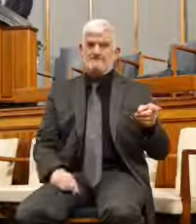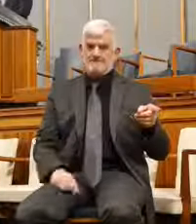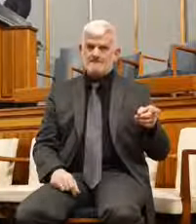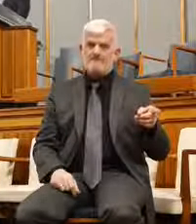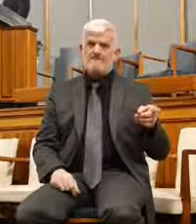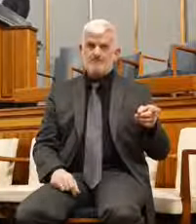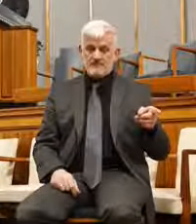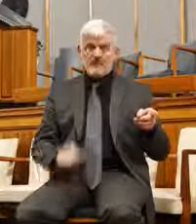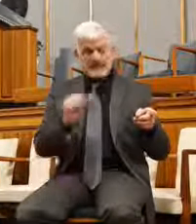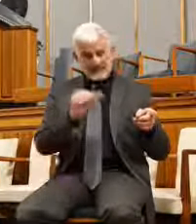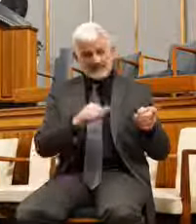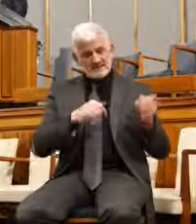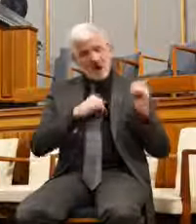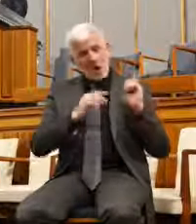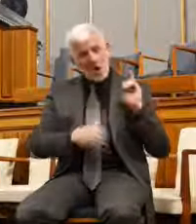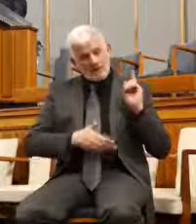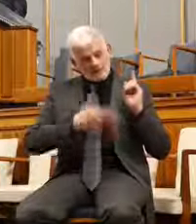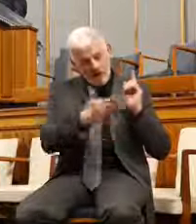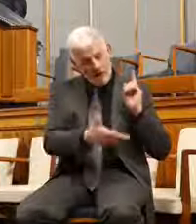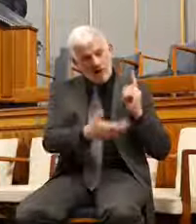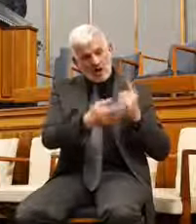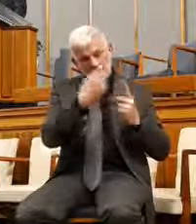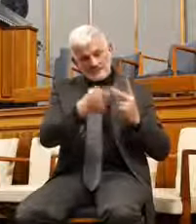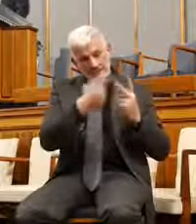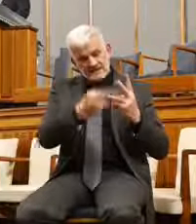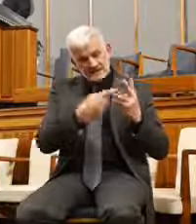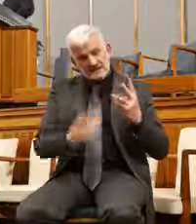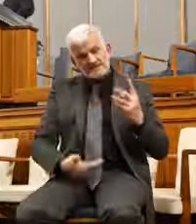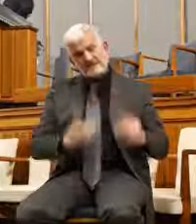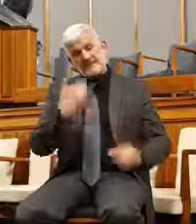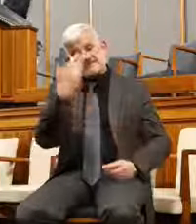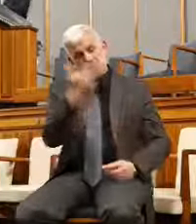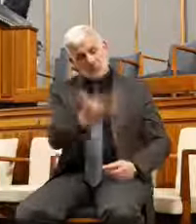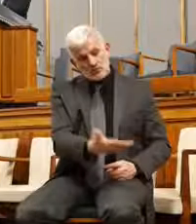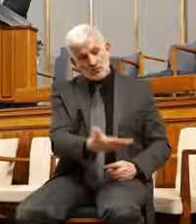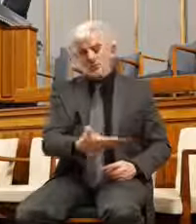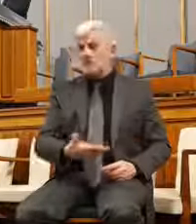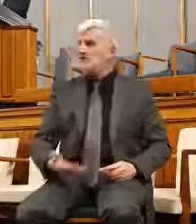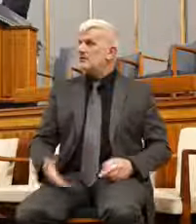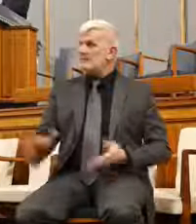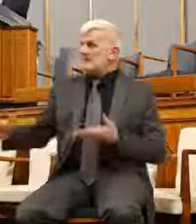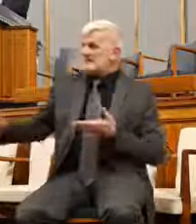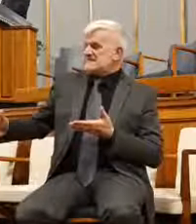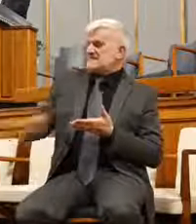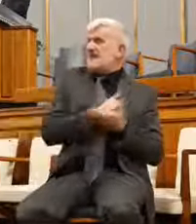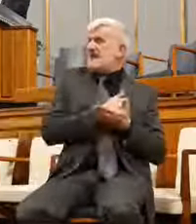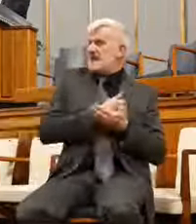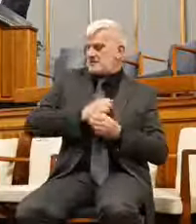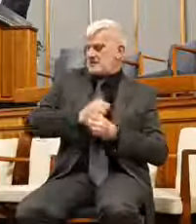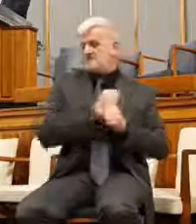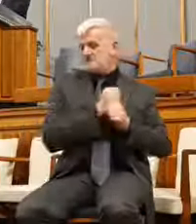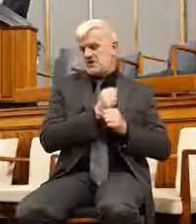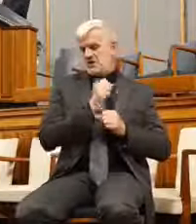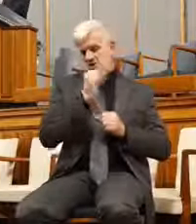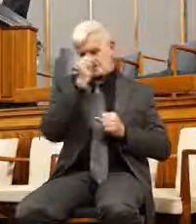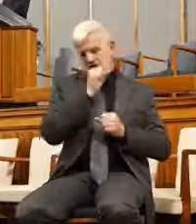you and run off with it for yourself. You don't want me. You don't want any direction in your